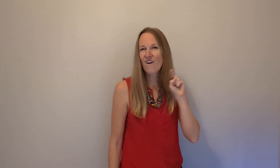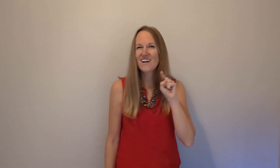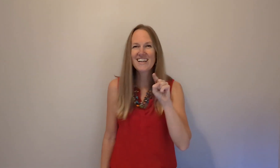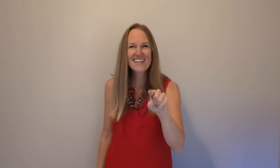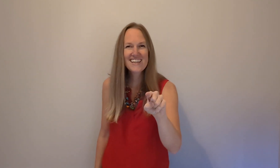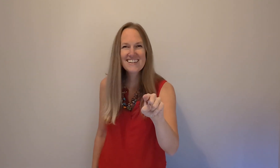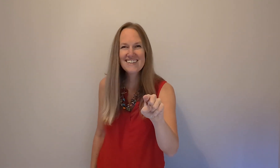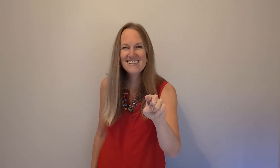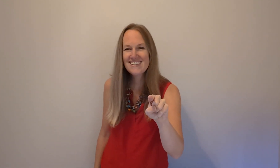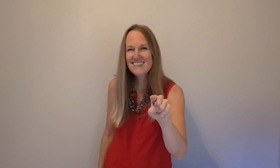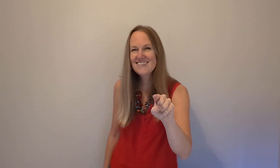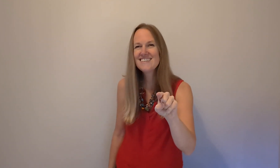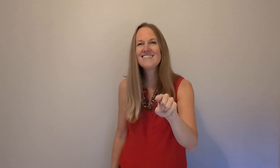for you.